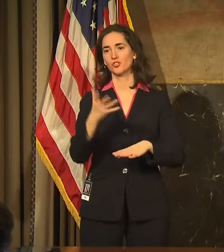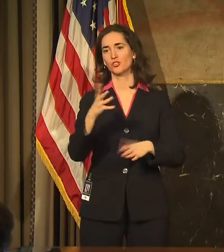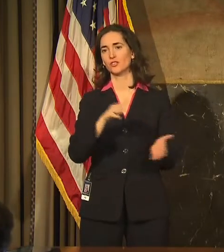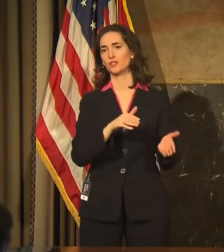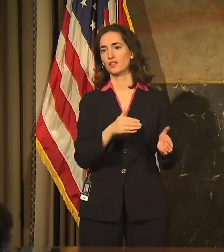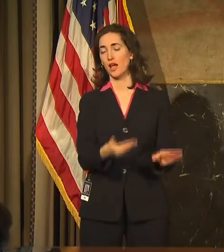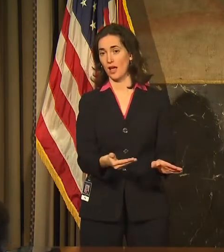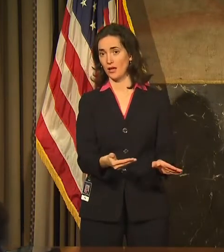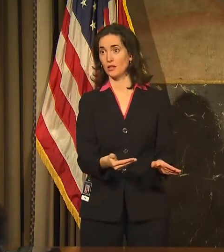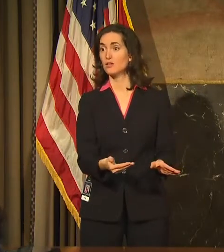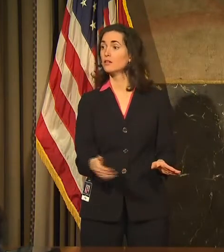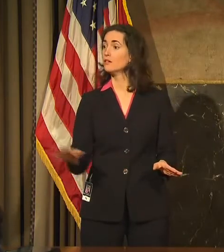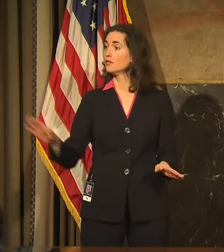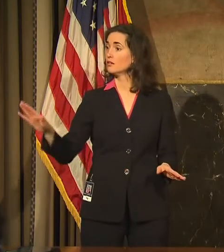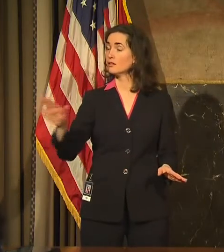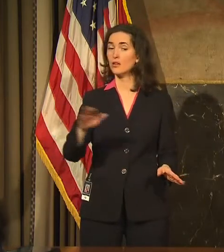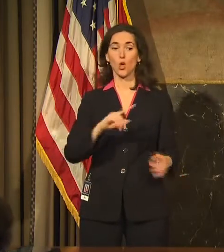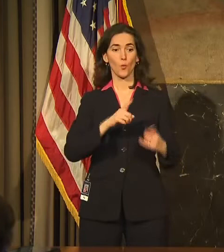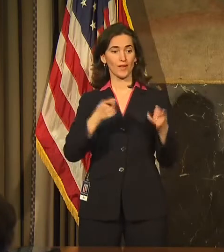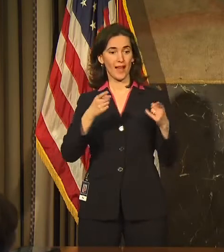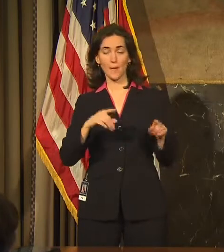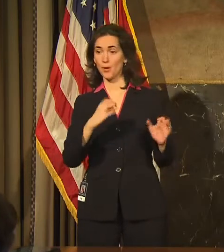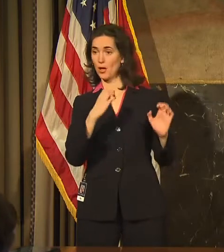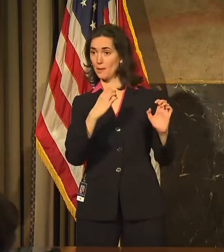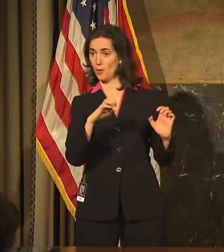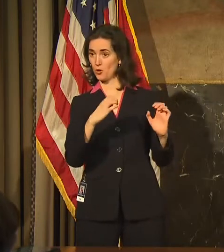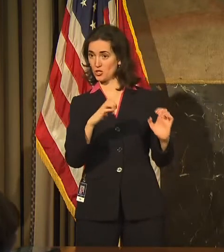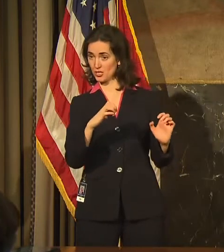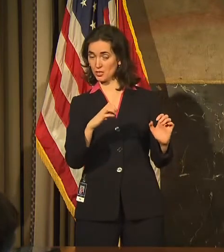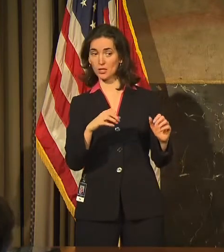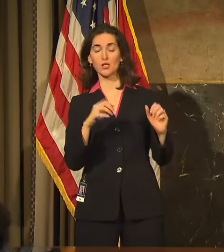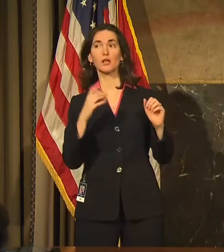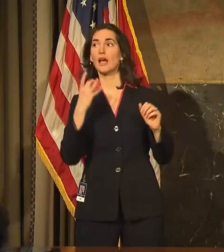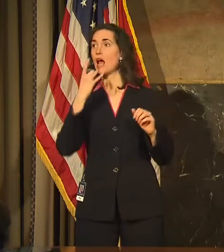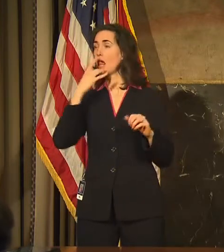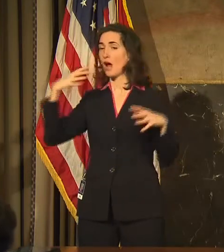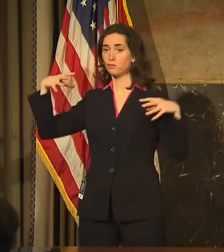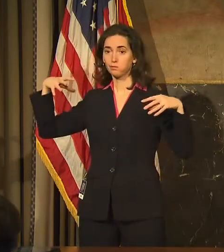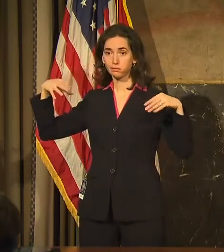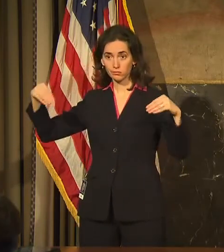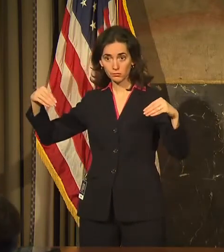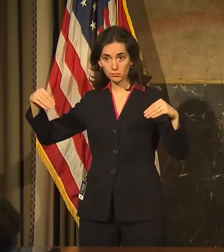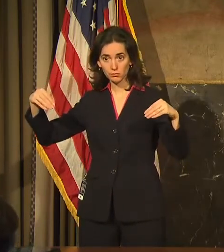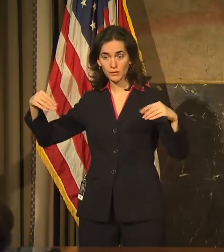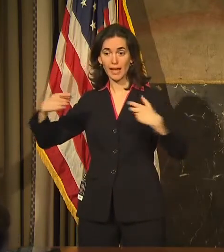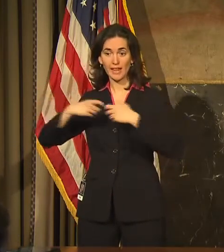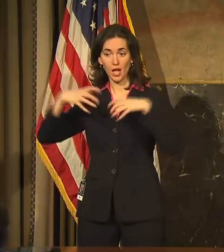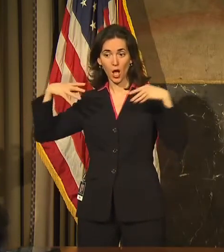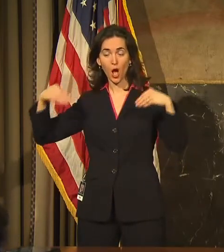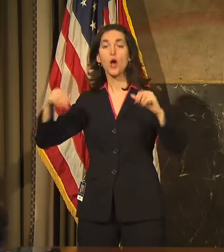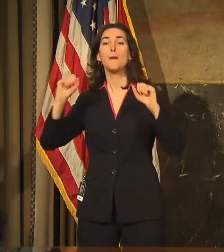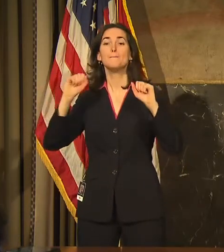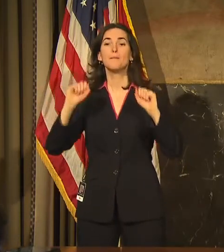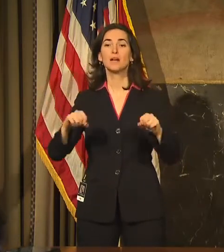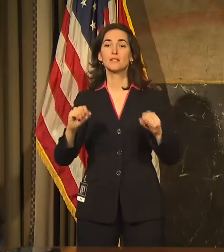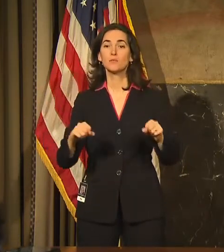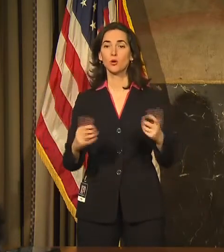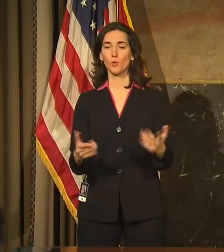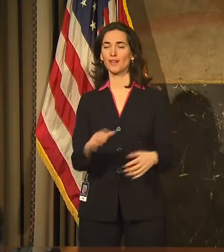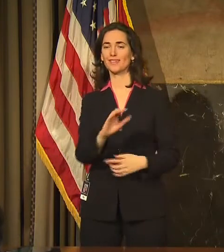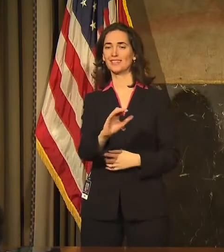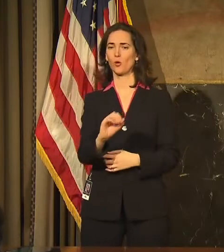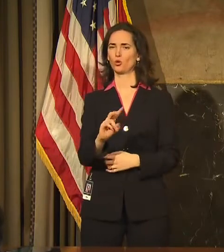We know every time that we have an emergency like this where there's potential loss of power, there's the risk of carbon monoxide poisoning, which is